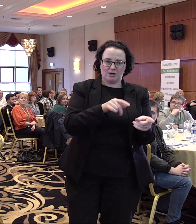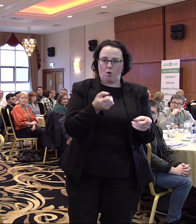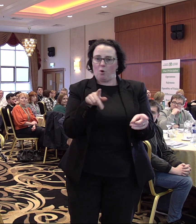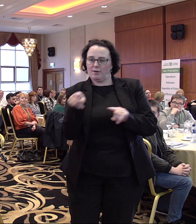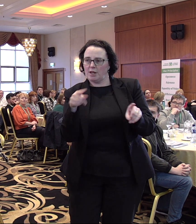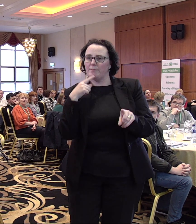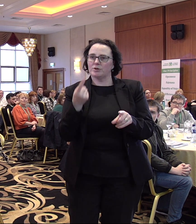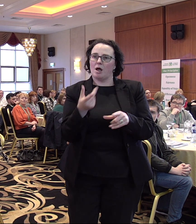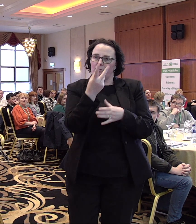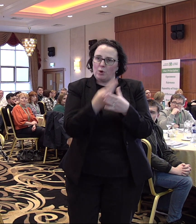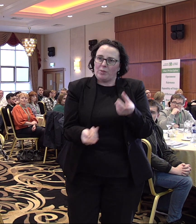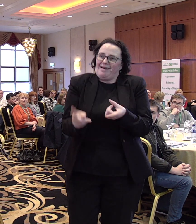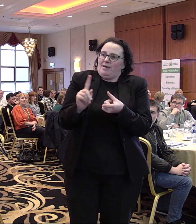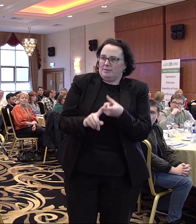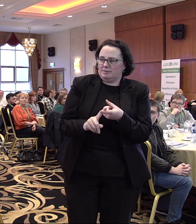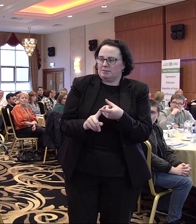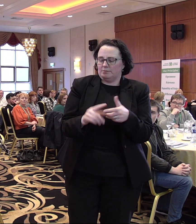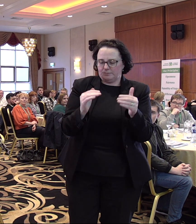and.